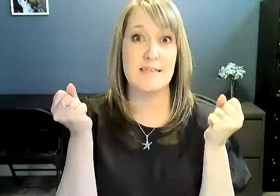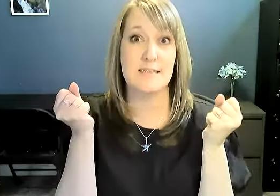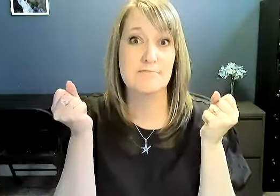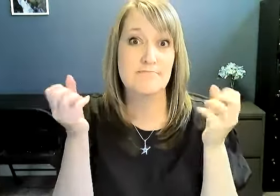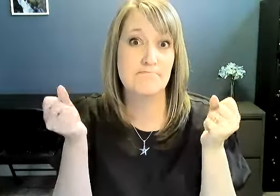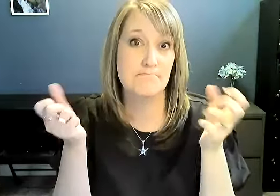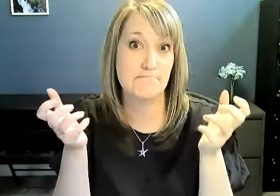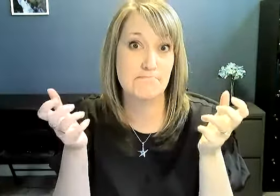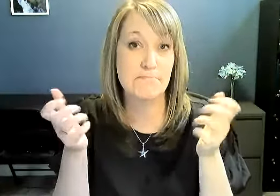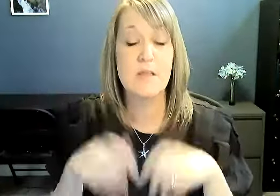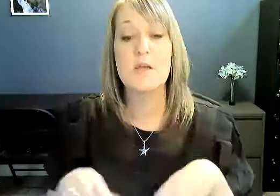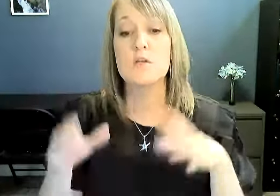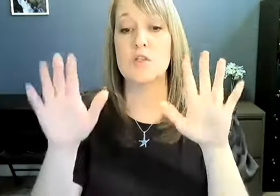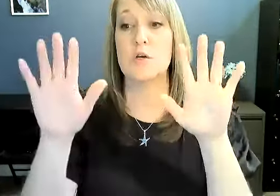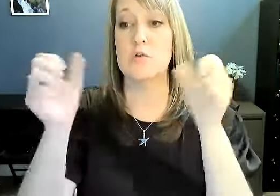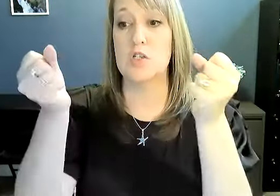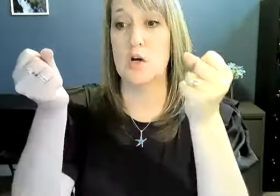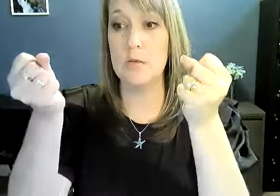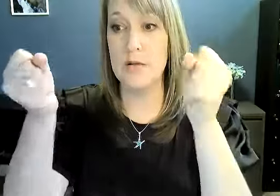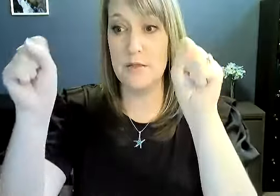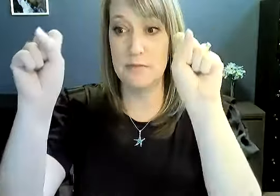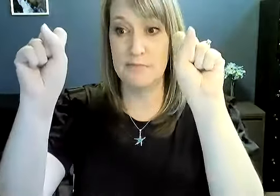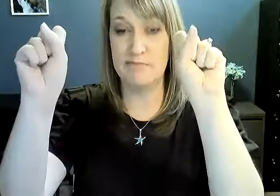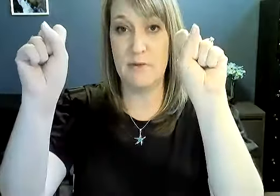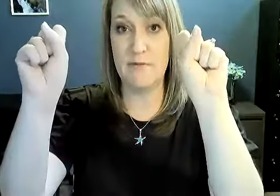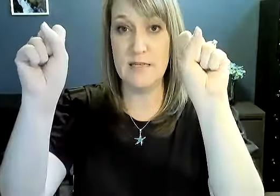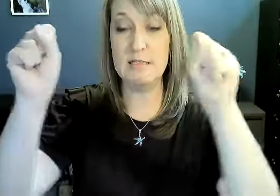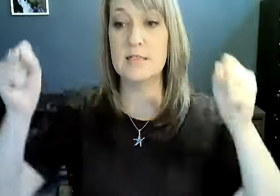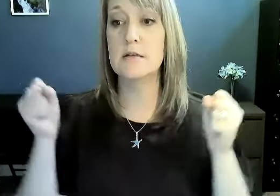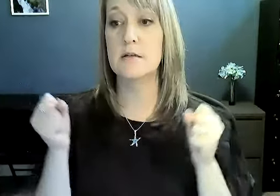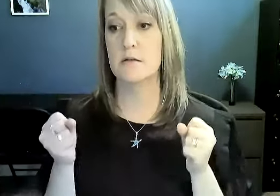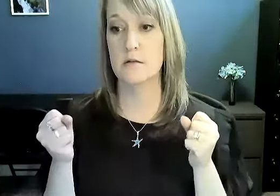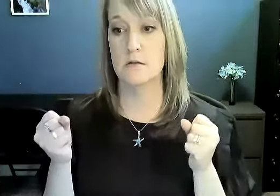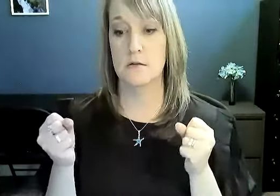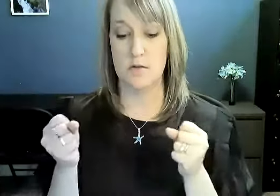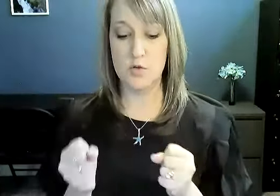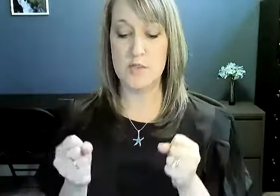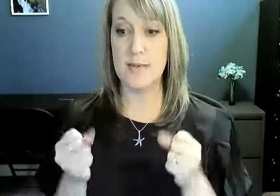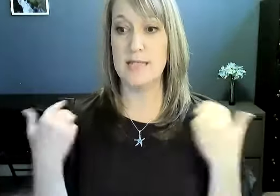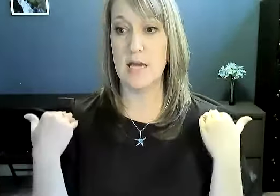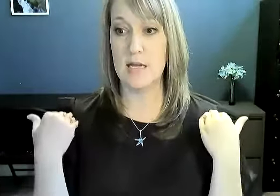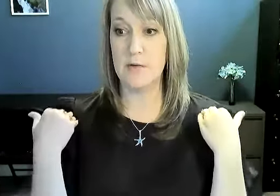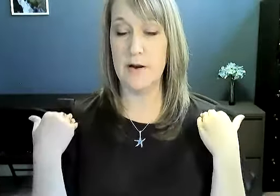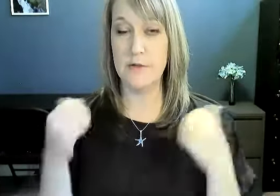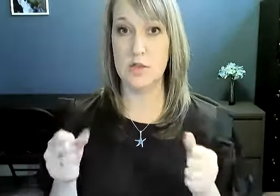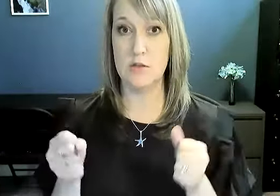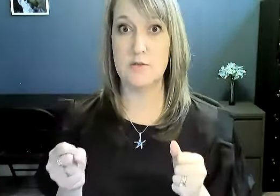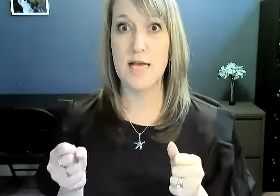this. So you start with fists, neutral space kind of here in front of you, shoulders